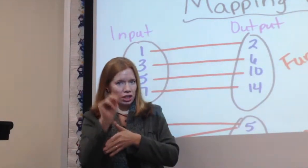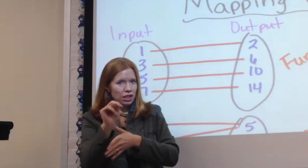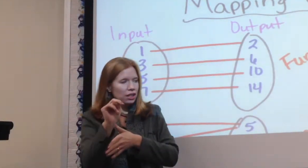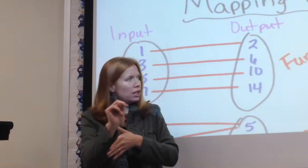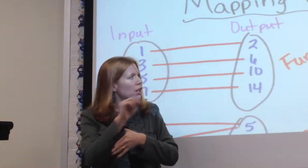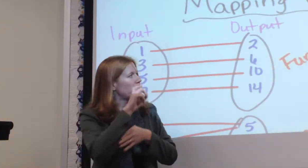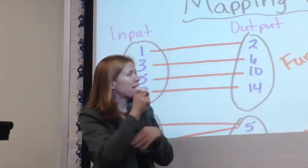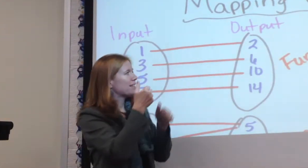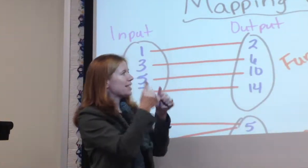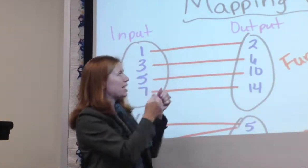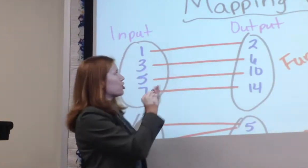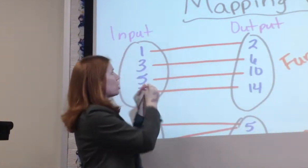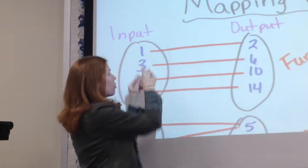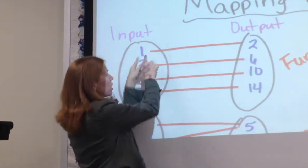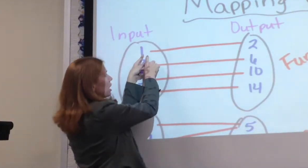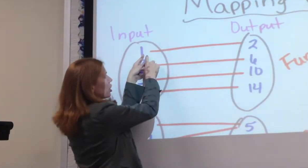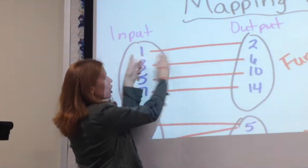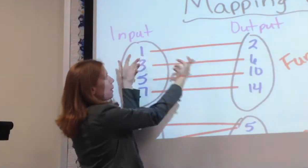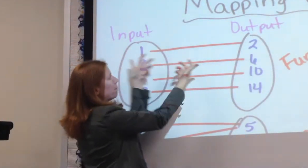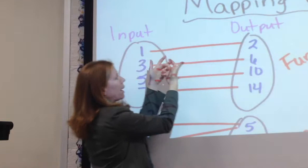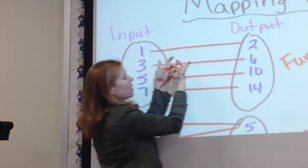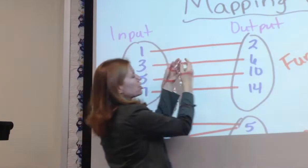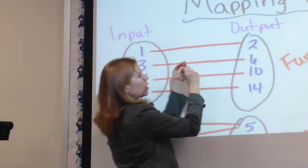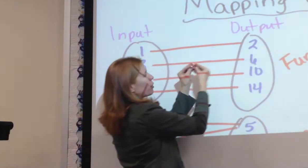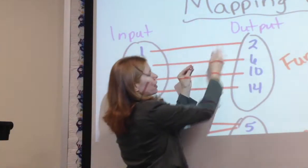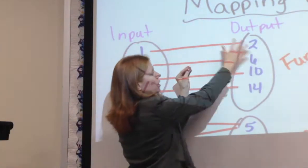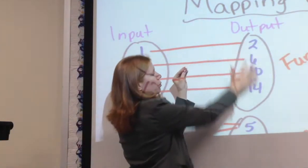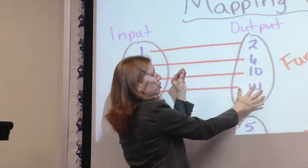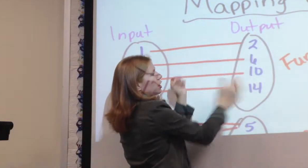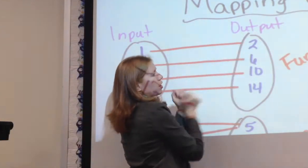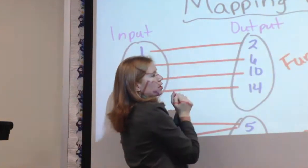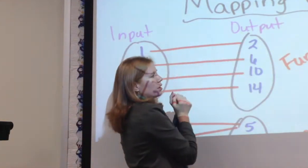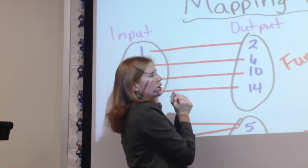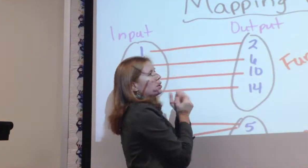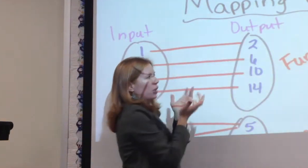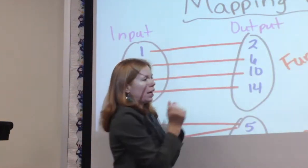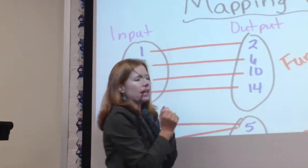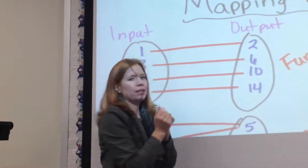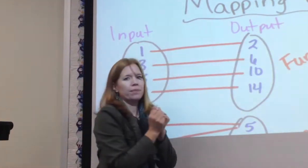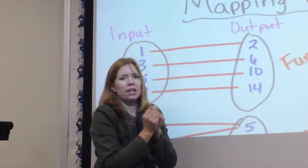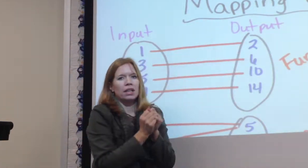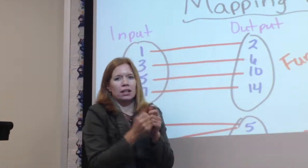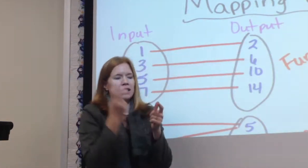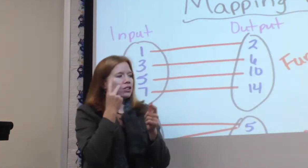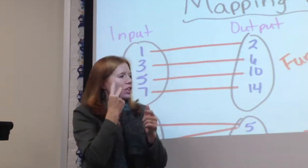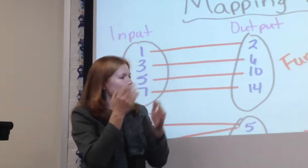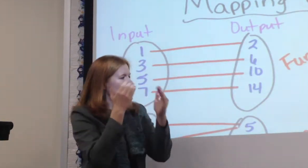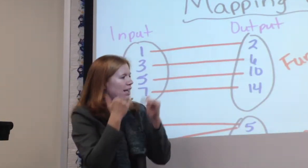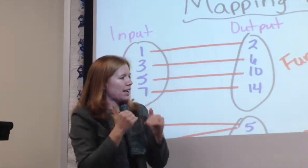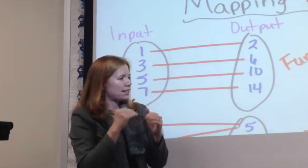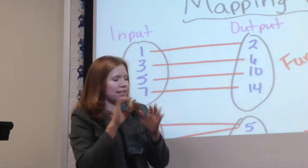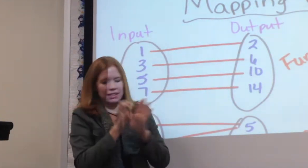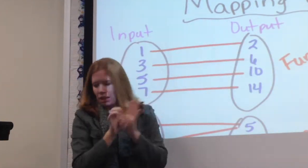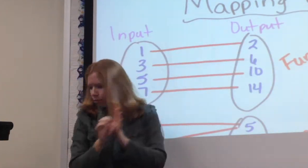function, because each number here matches up with the number here. Okay? Let's look at the next example.